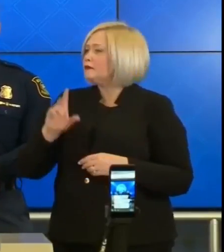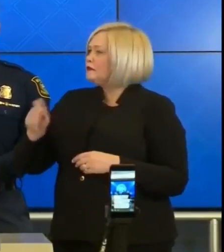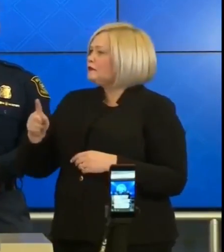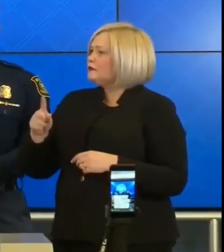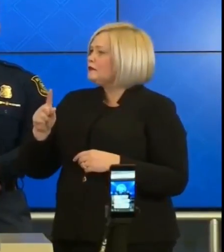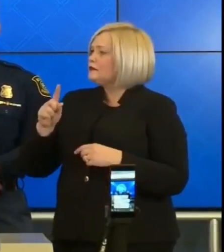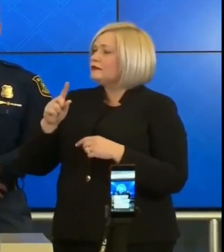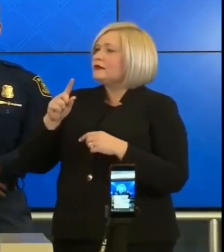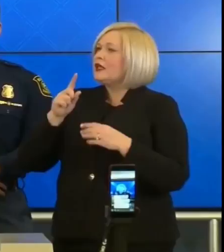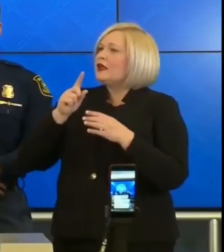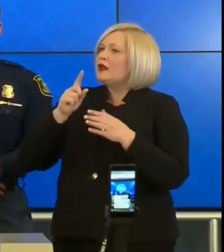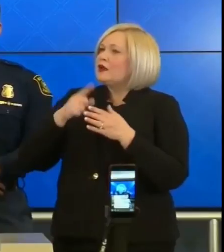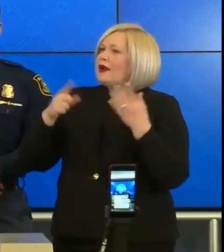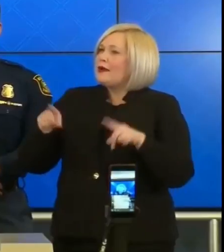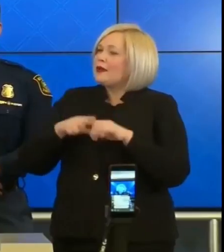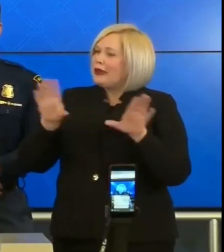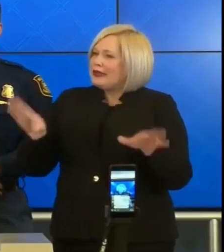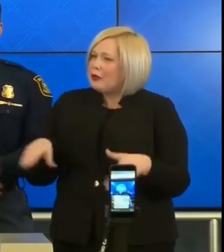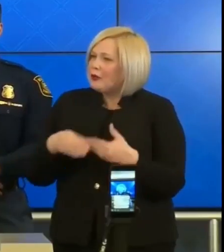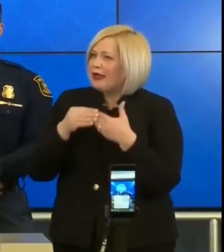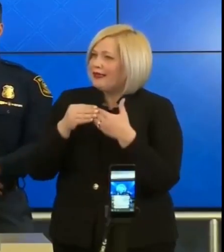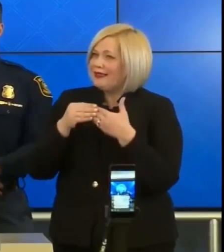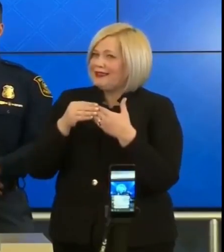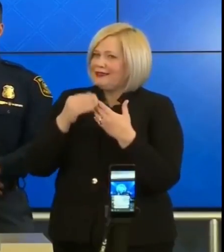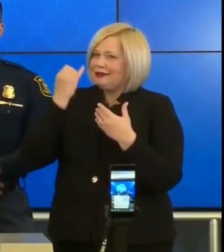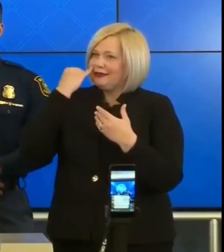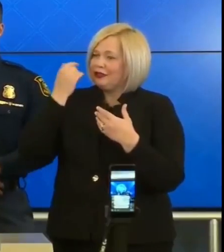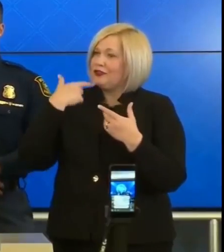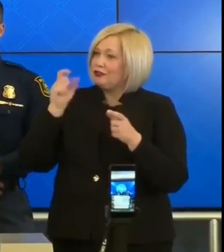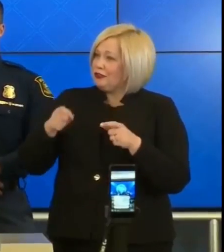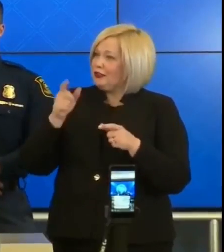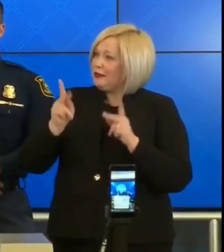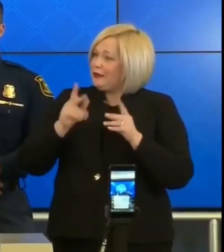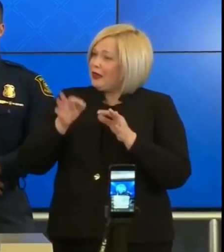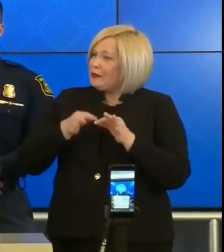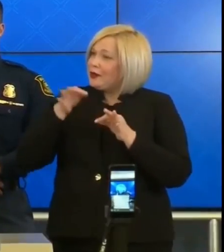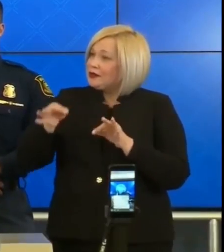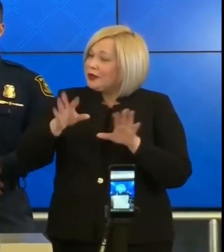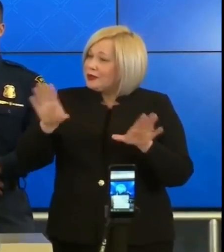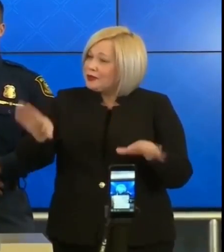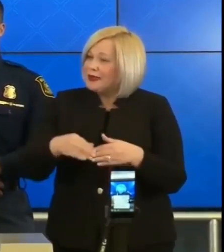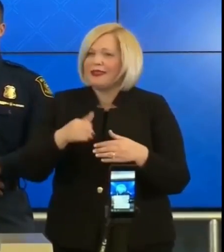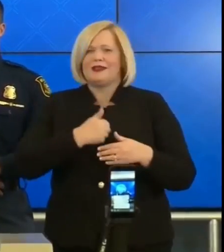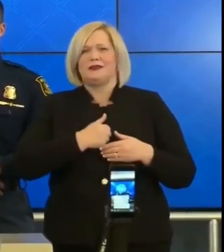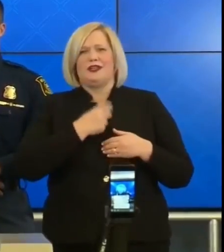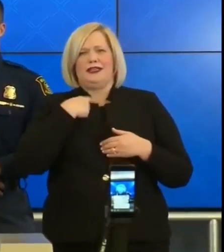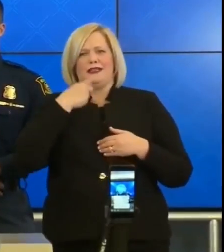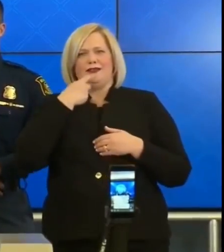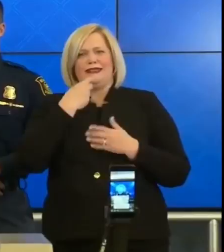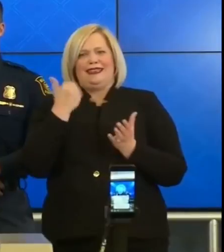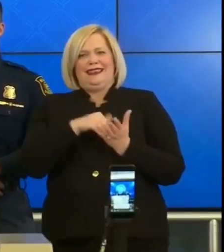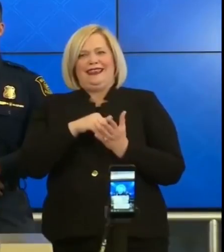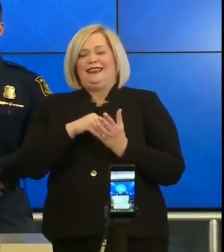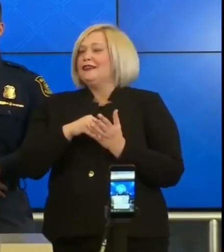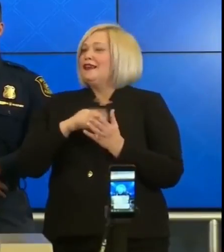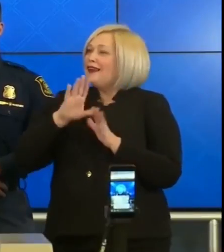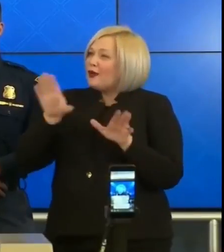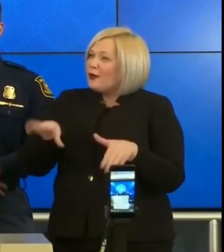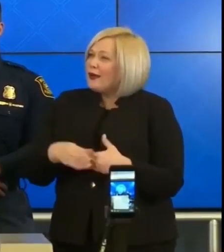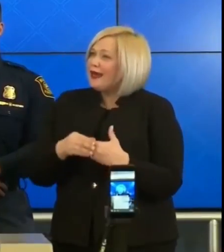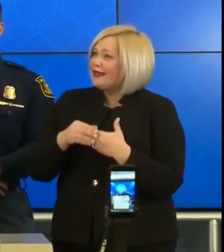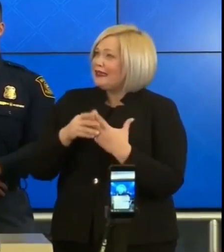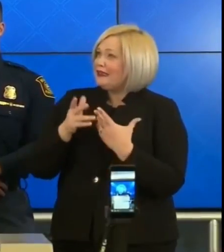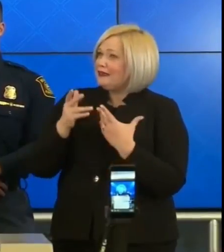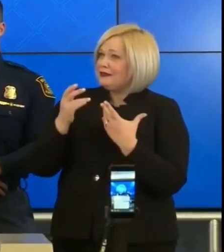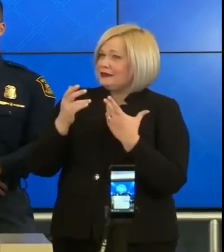What about weddings? Are we putting restrictions on weddings? Should people postpone? I'm sorry, can you repeat your question? Should people postpone their weddings